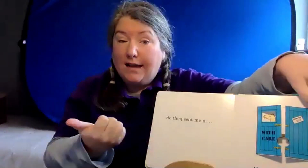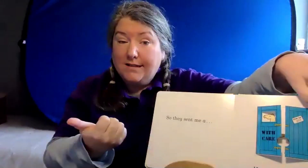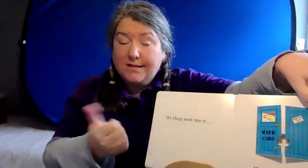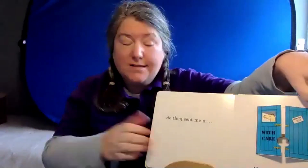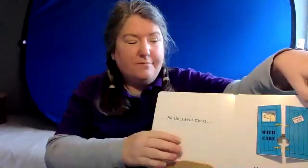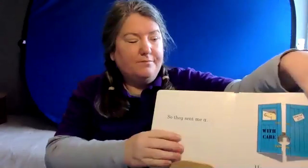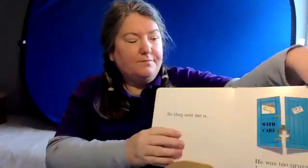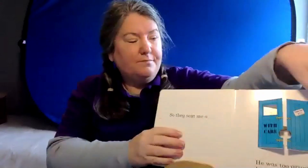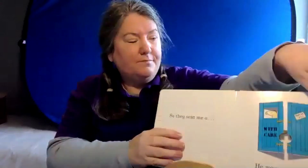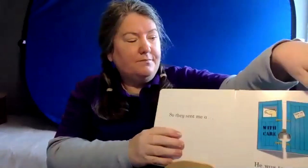Next,